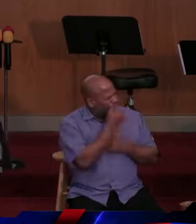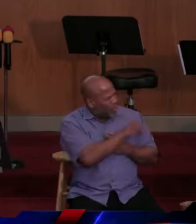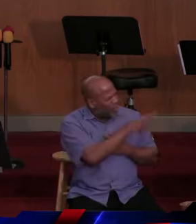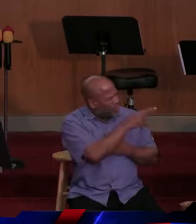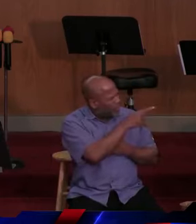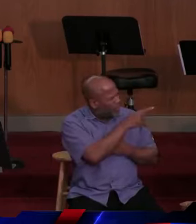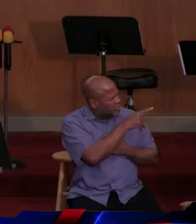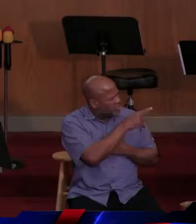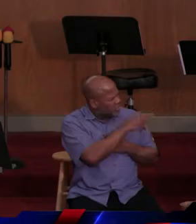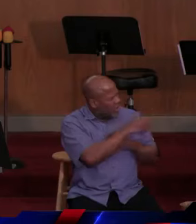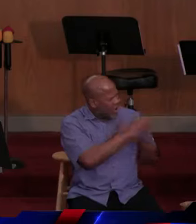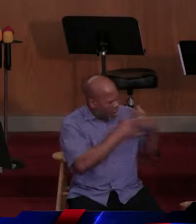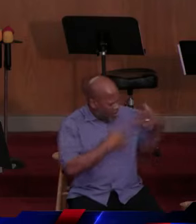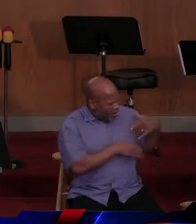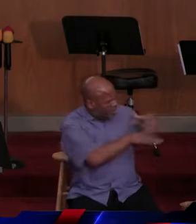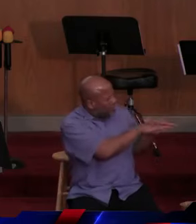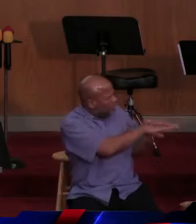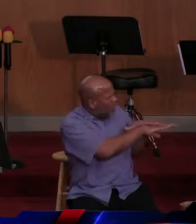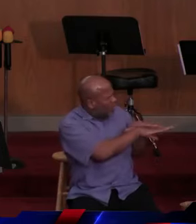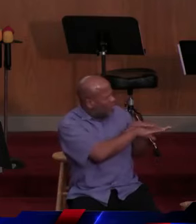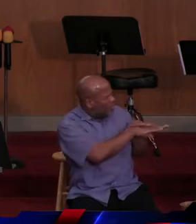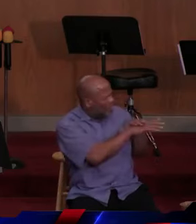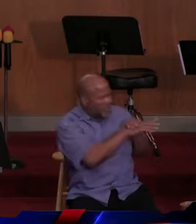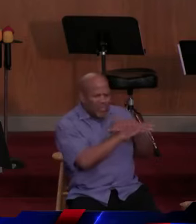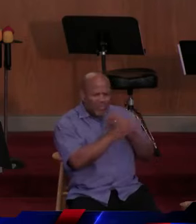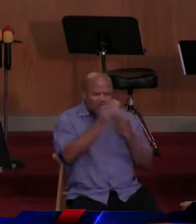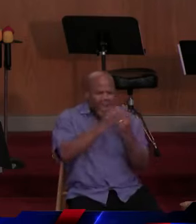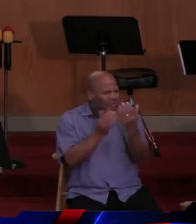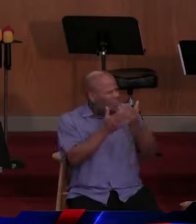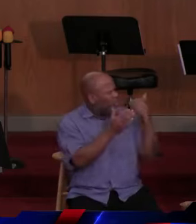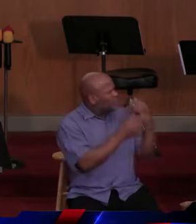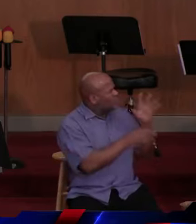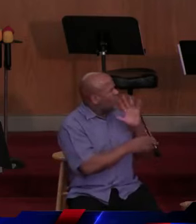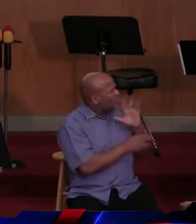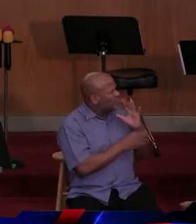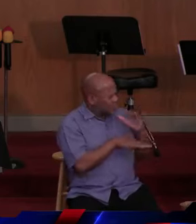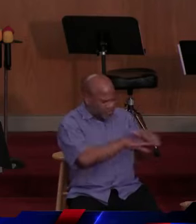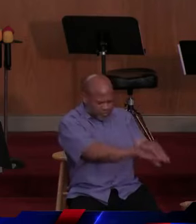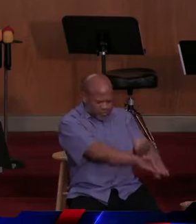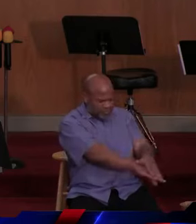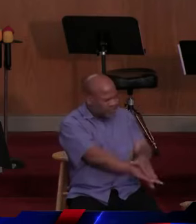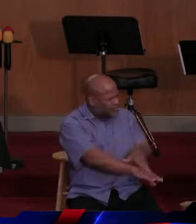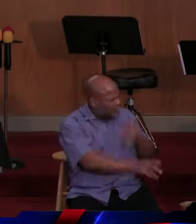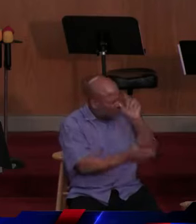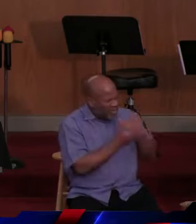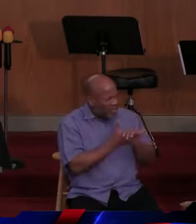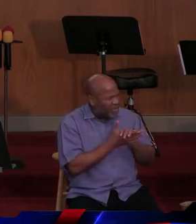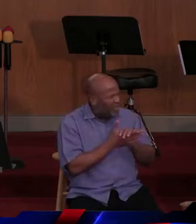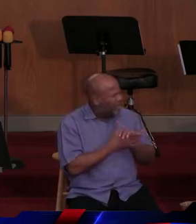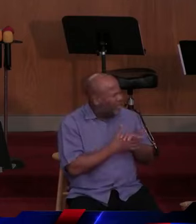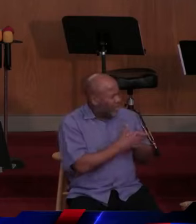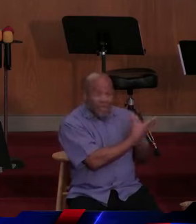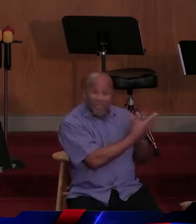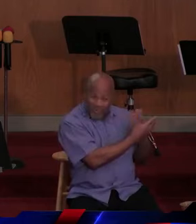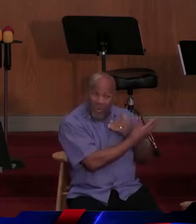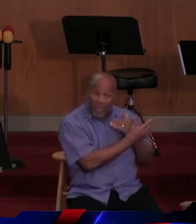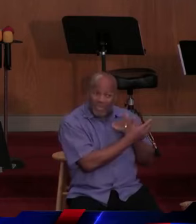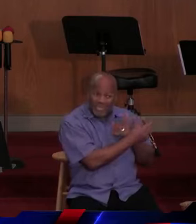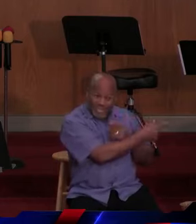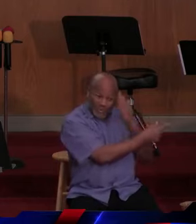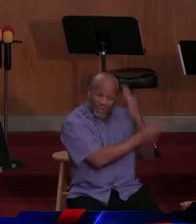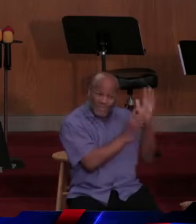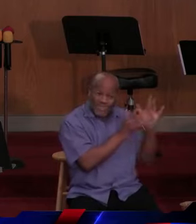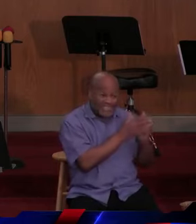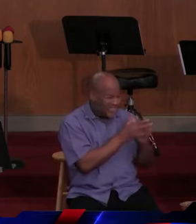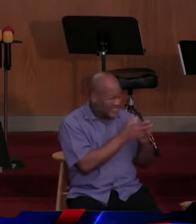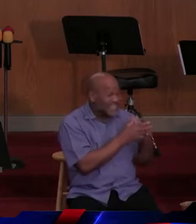to believe all that the prophets had spoken. Hold on. Remember, they were disciples. They knew Jesus. They had walked with him. He